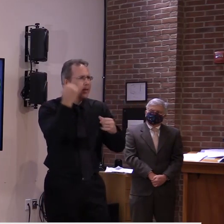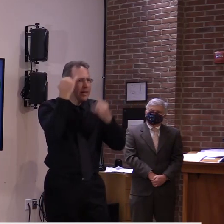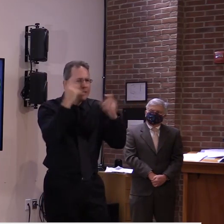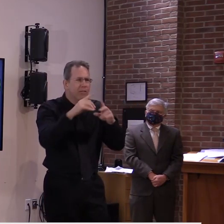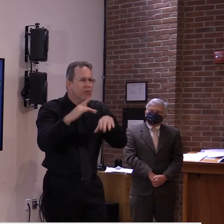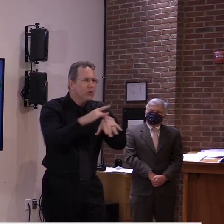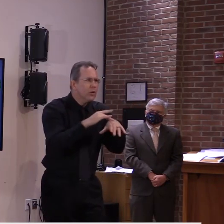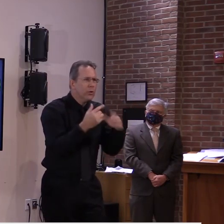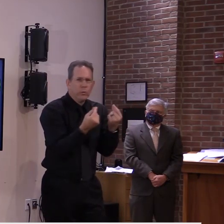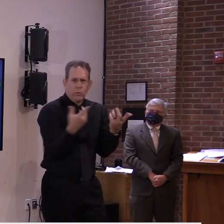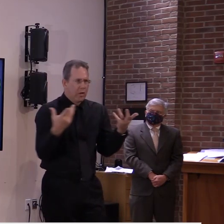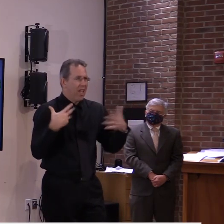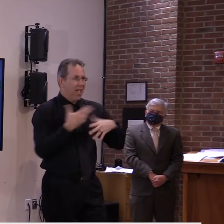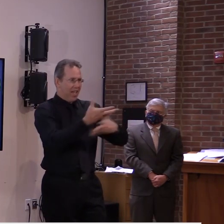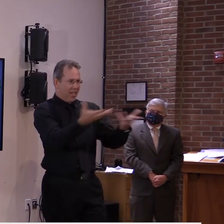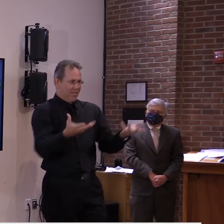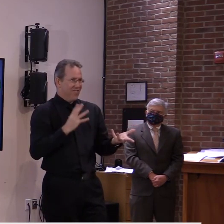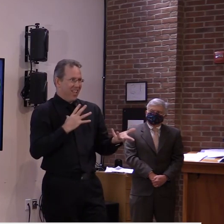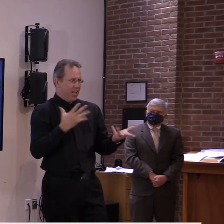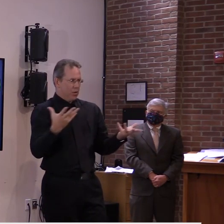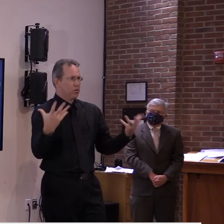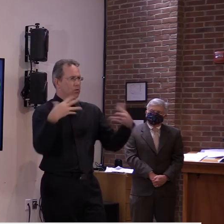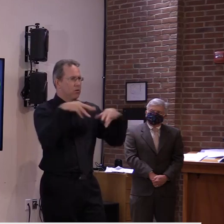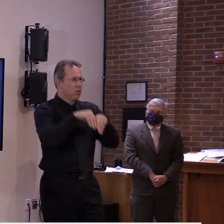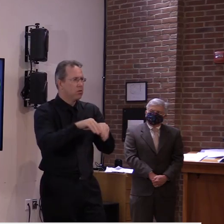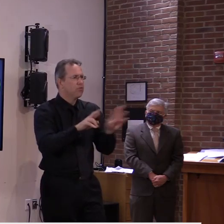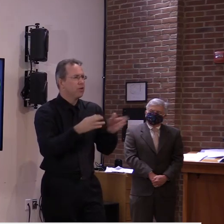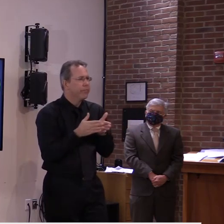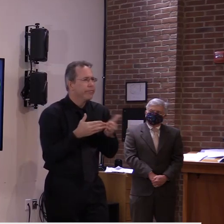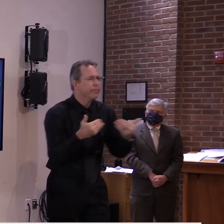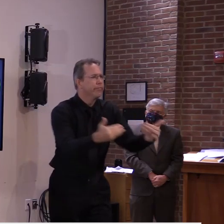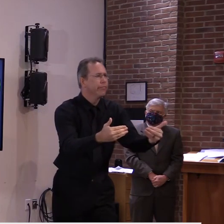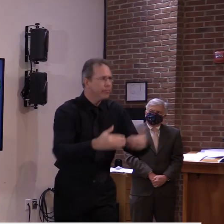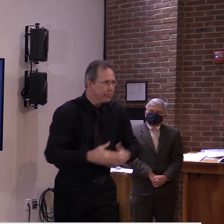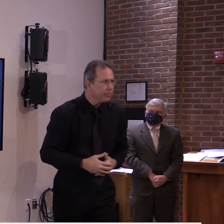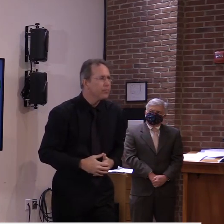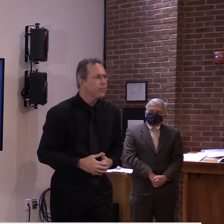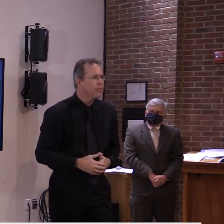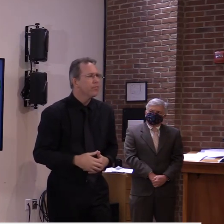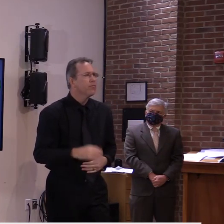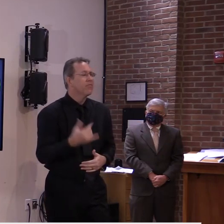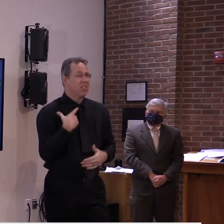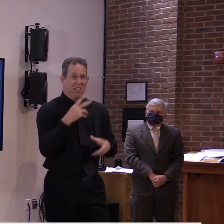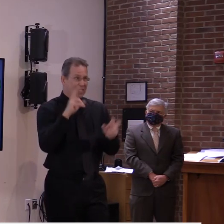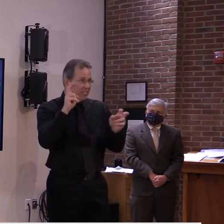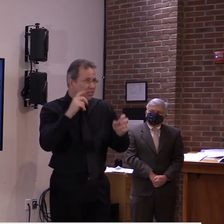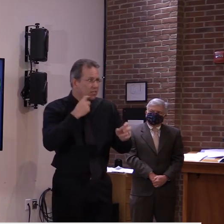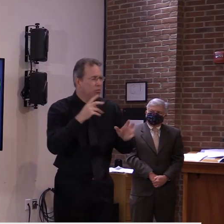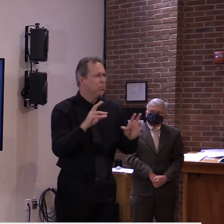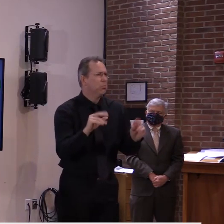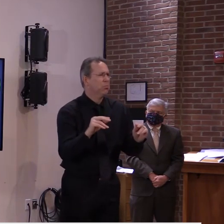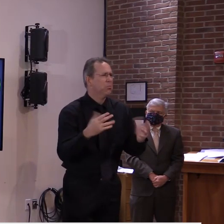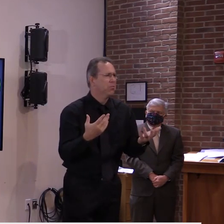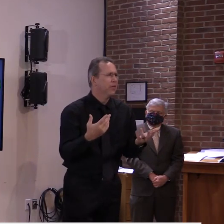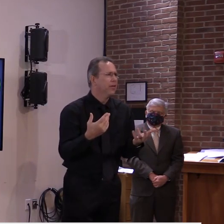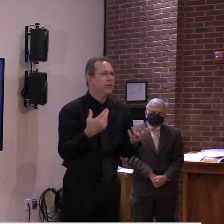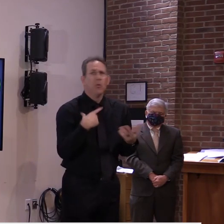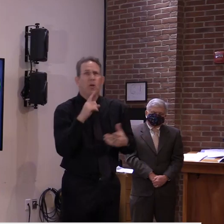communicate about most health issues. So I don't think that will be too unclear to people when it happens.